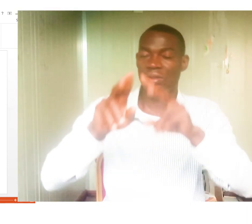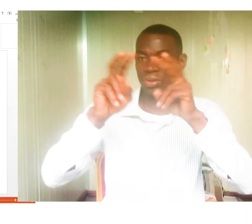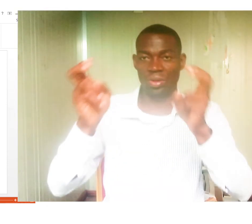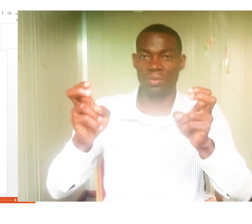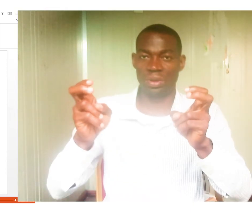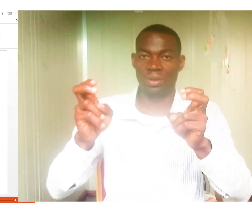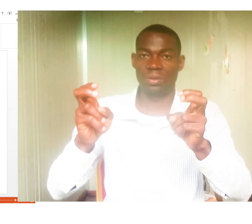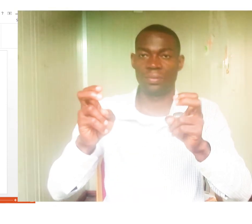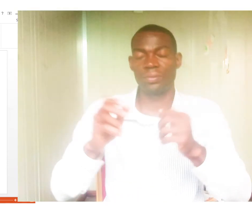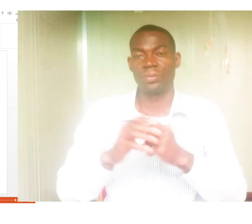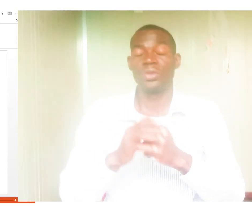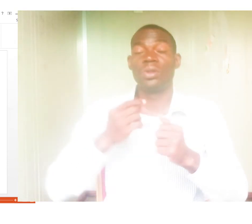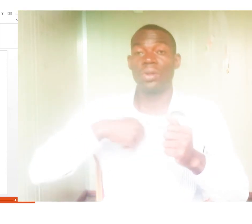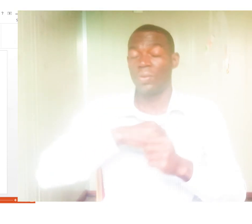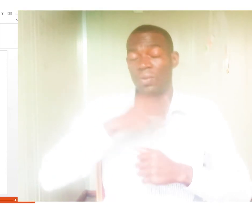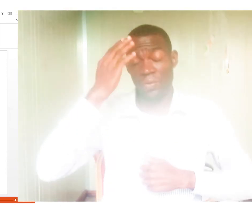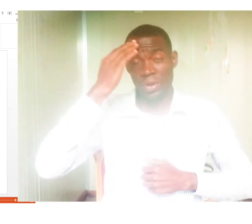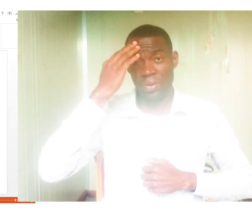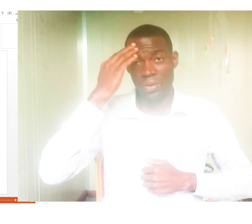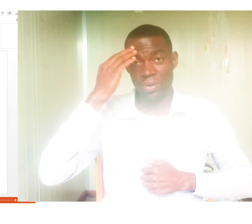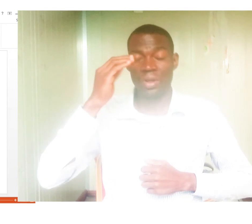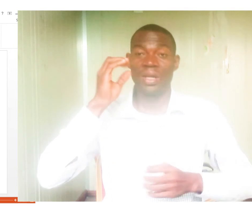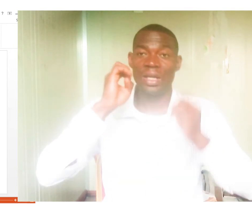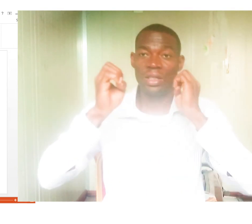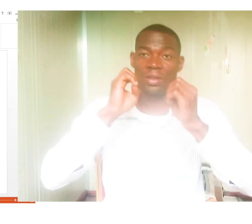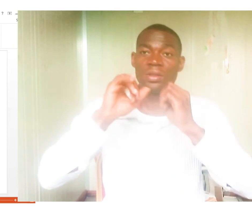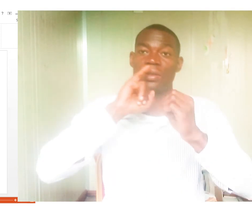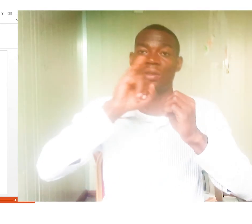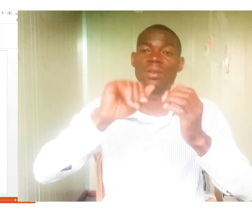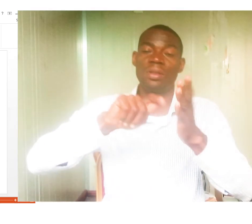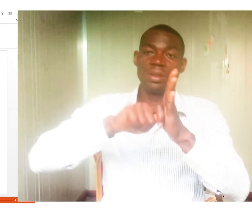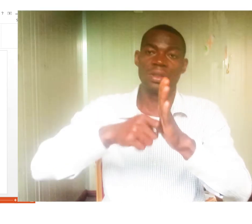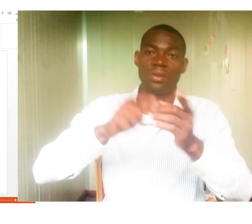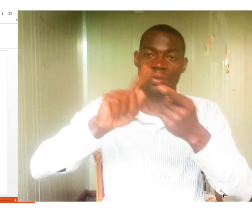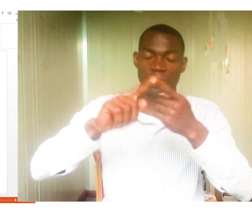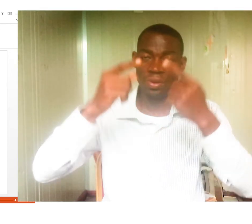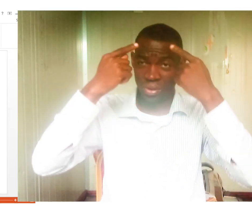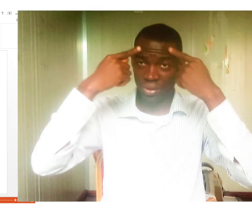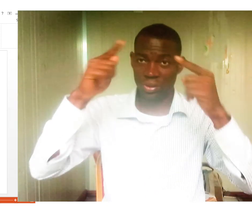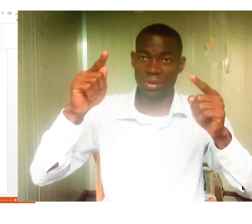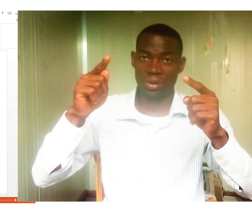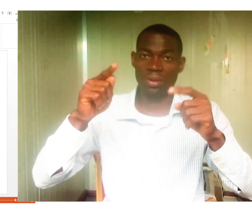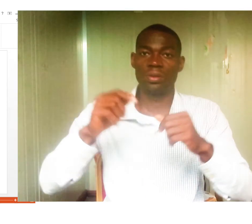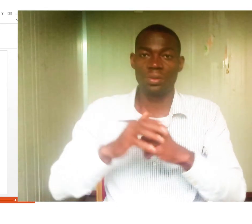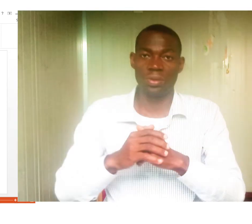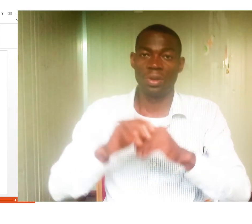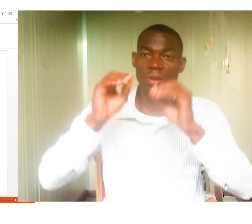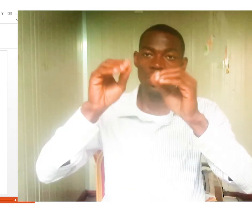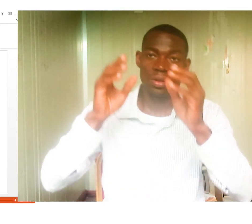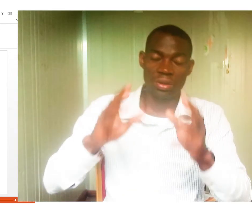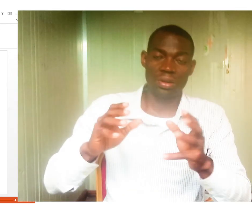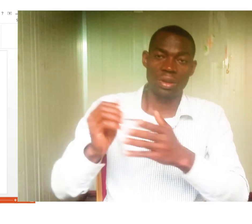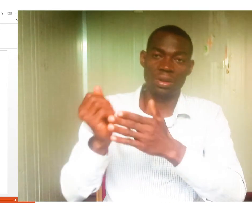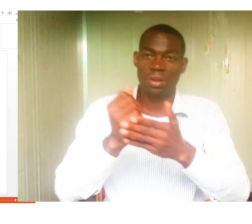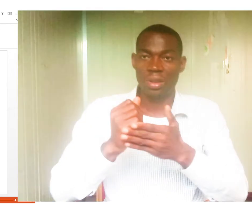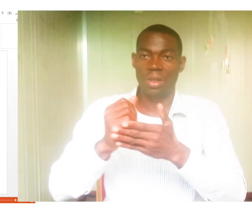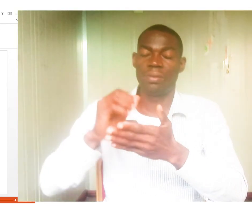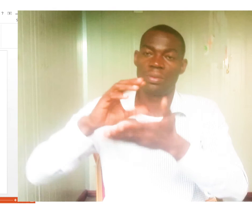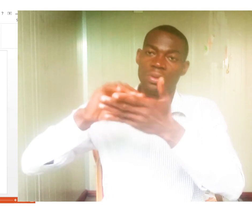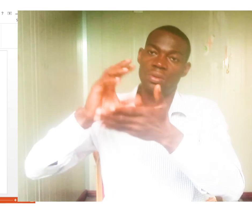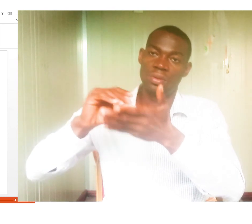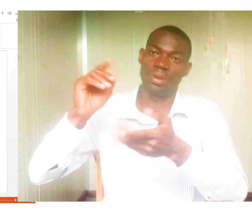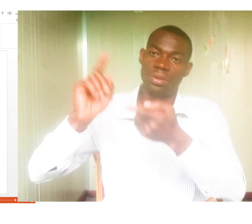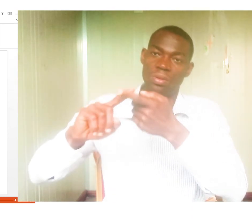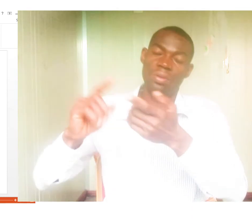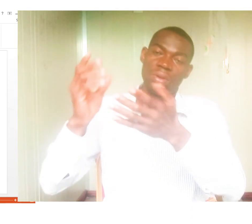to success. Teachers help students or learners to acquire knowledge which help